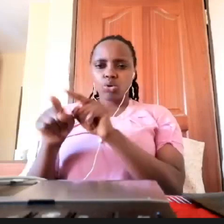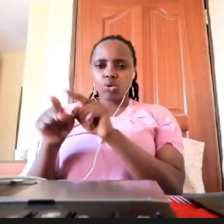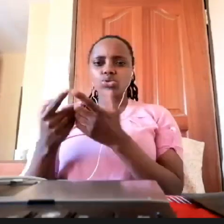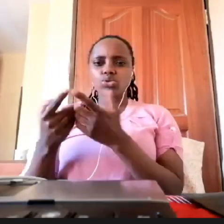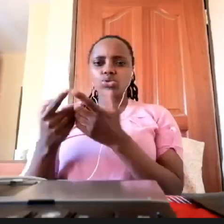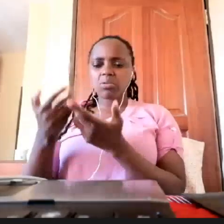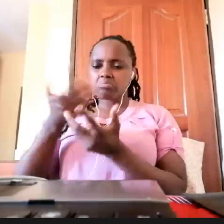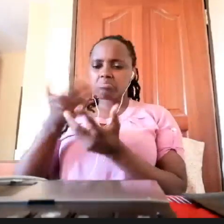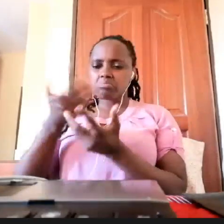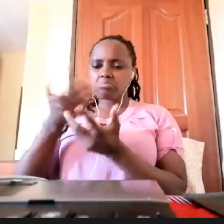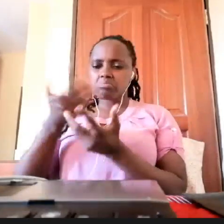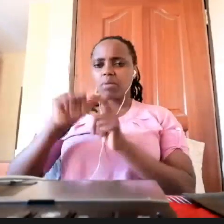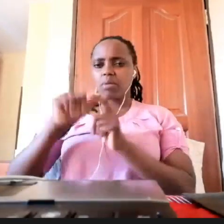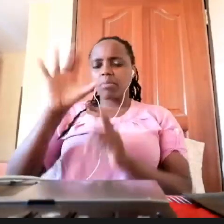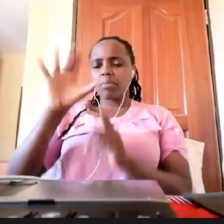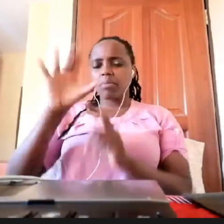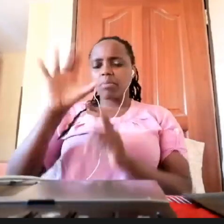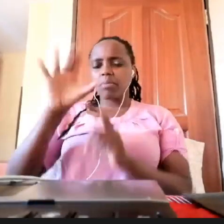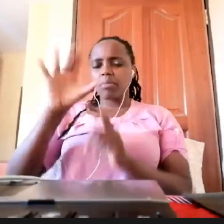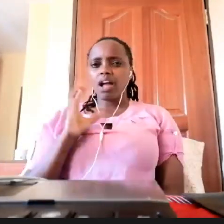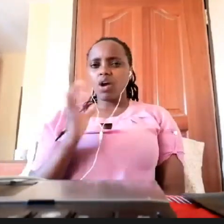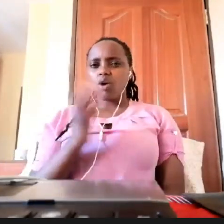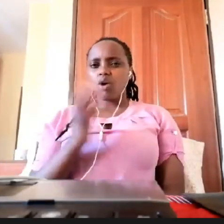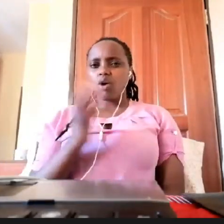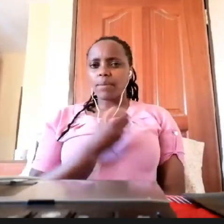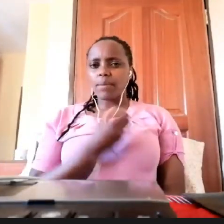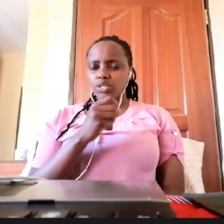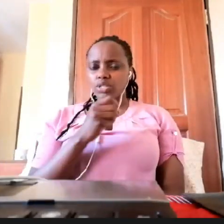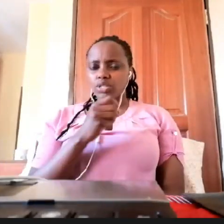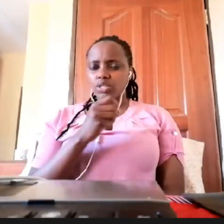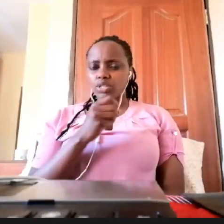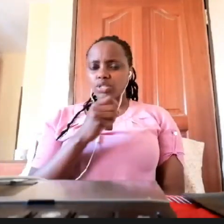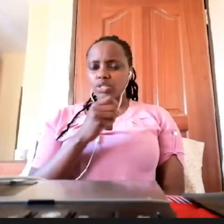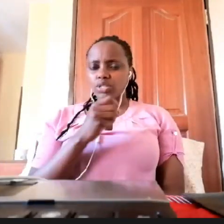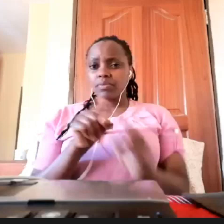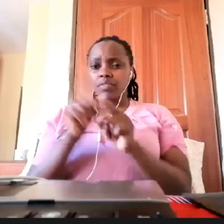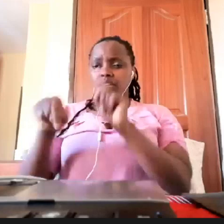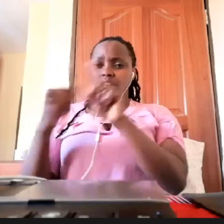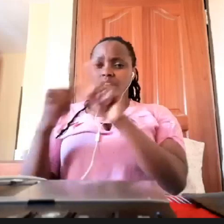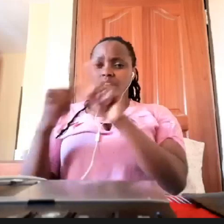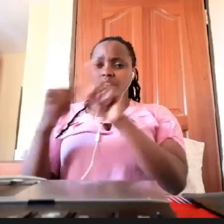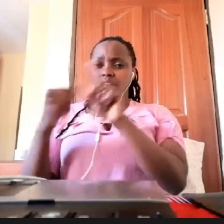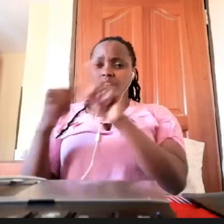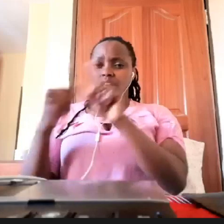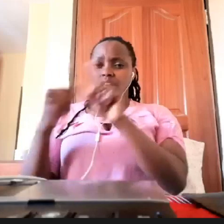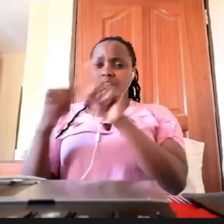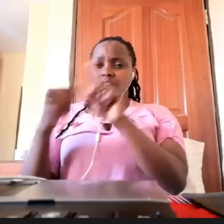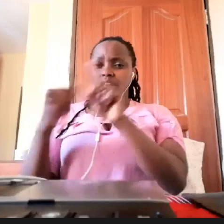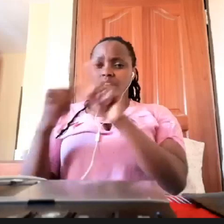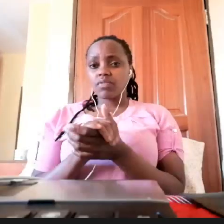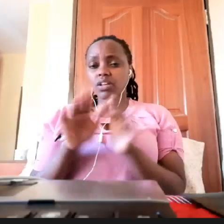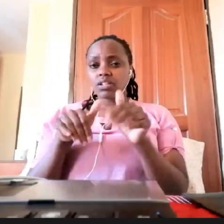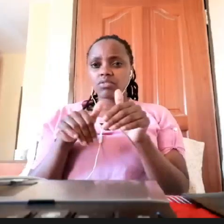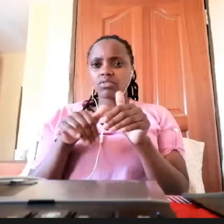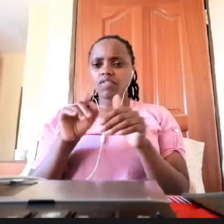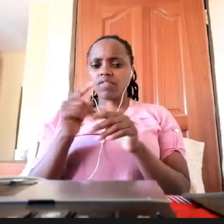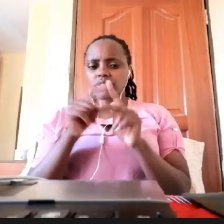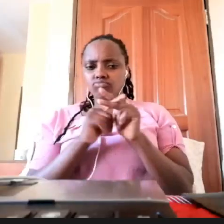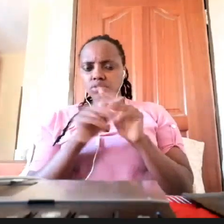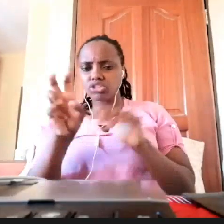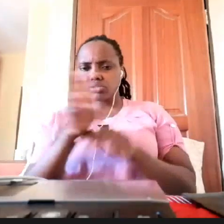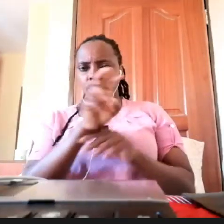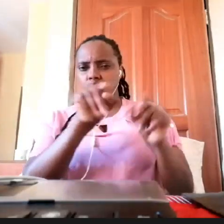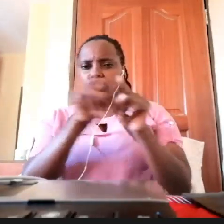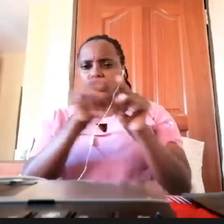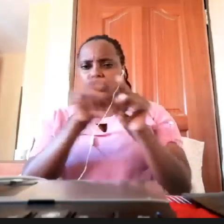engage the African Committee of Experts in its various mechanisms, including by applying to observer status,